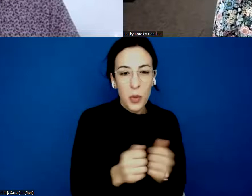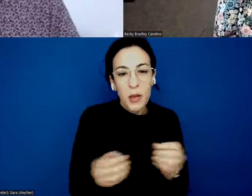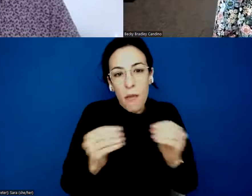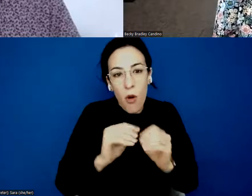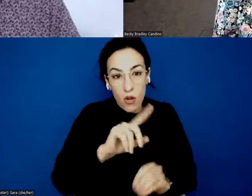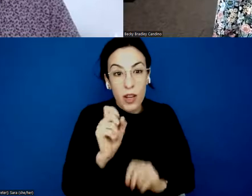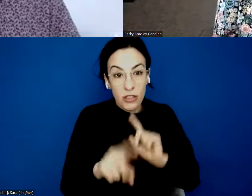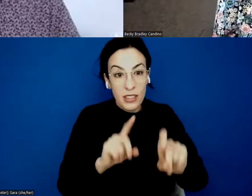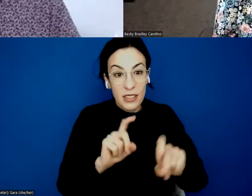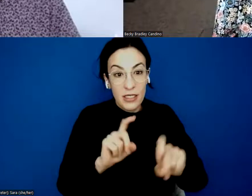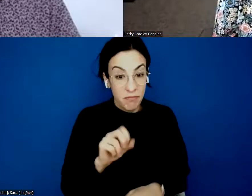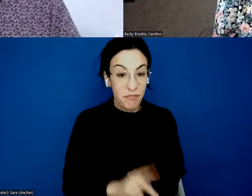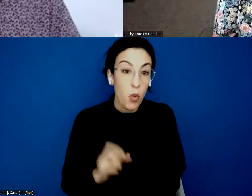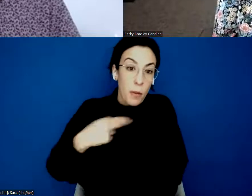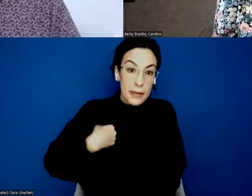So.